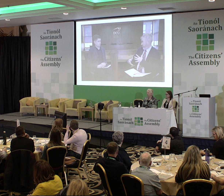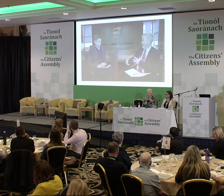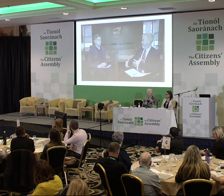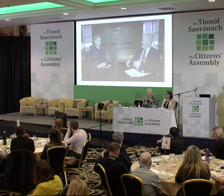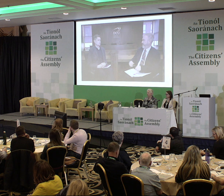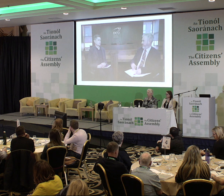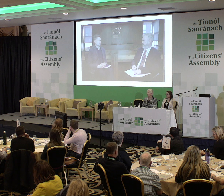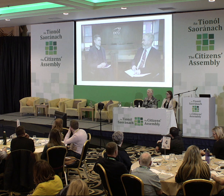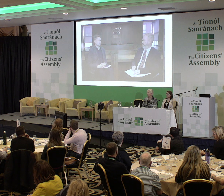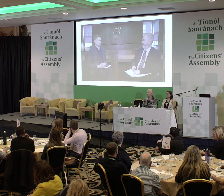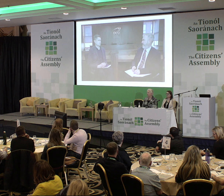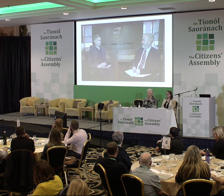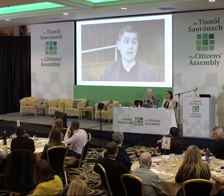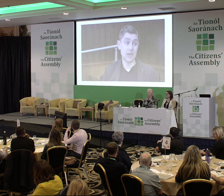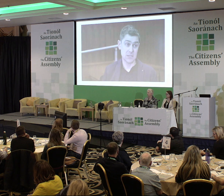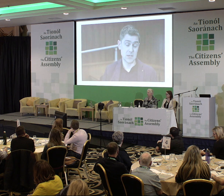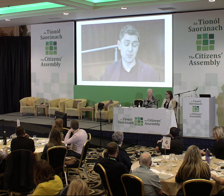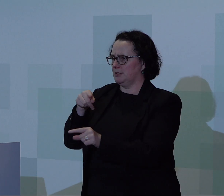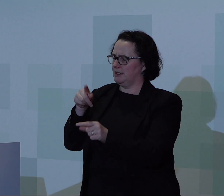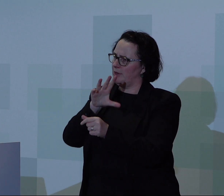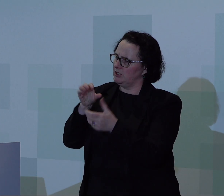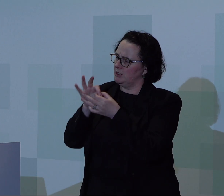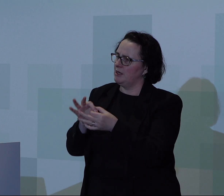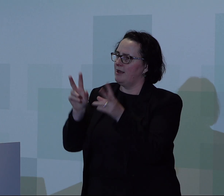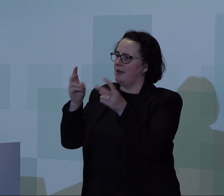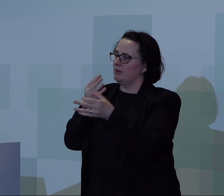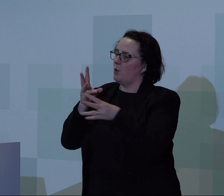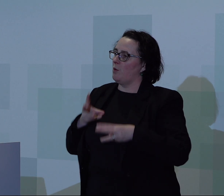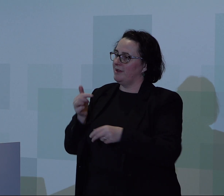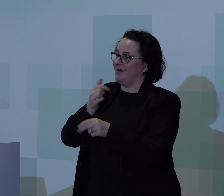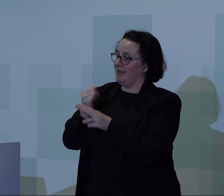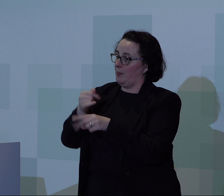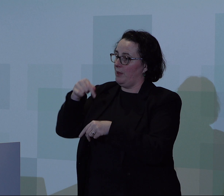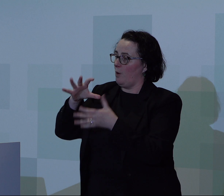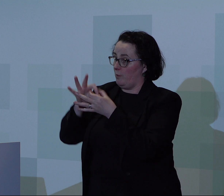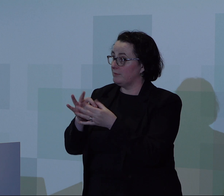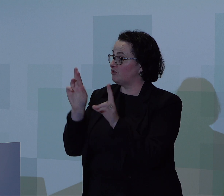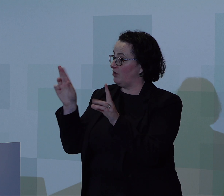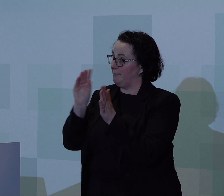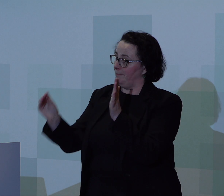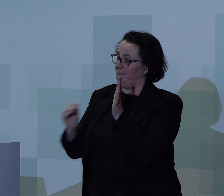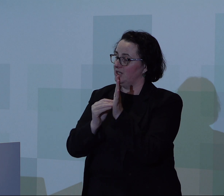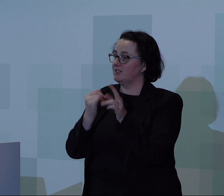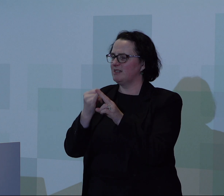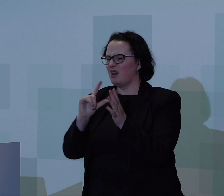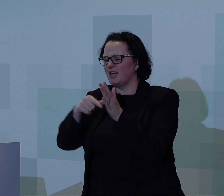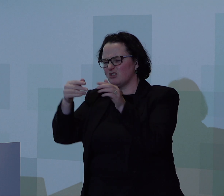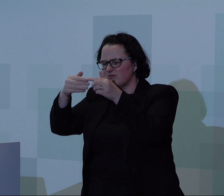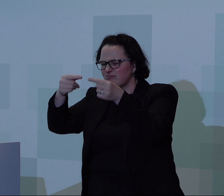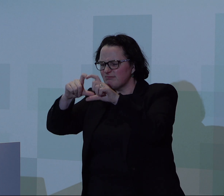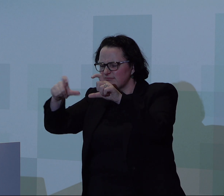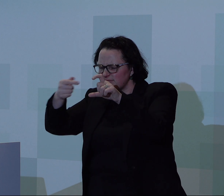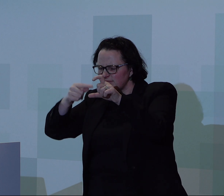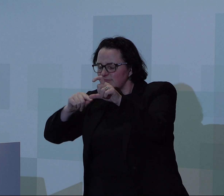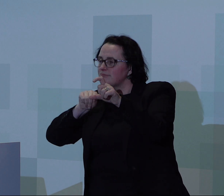which has been referred on to the citizens here as well. Yes, Pádraig, the Women in the Home provision, of course, is in Article 41 later than the provision I